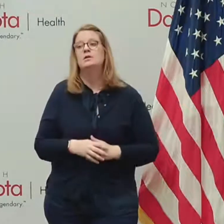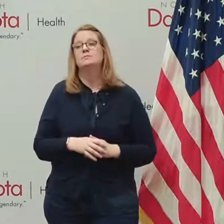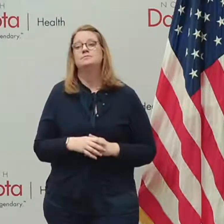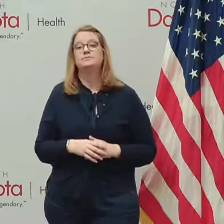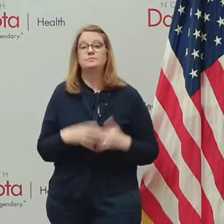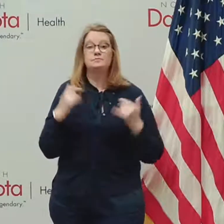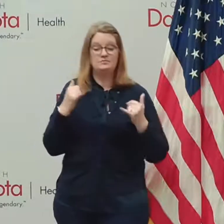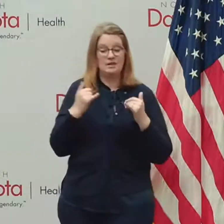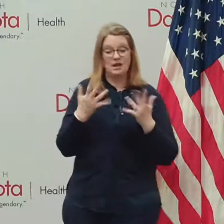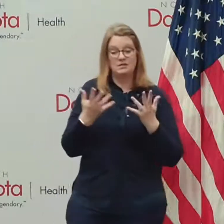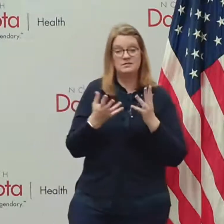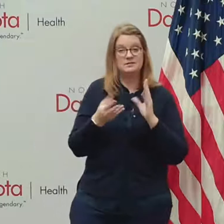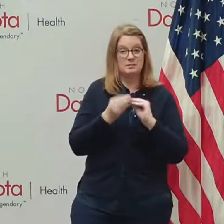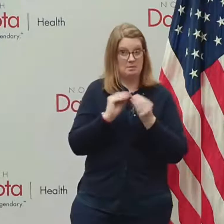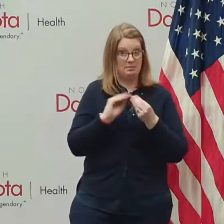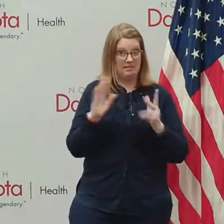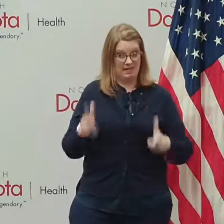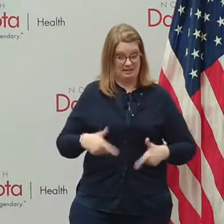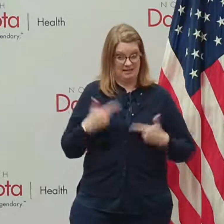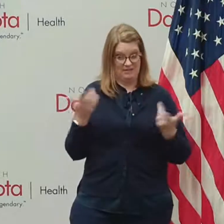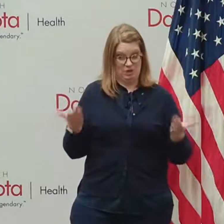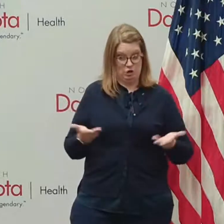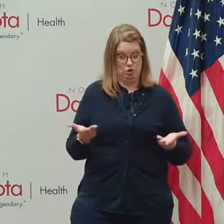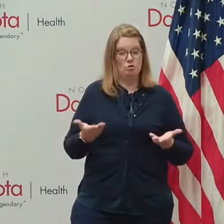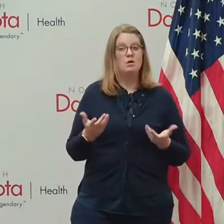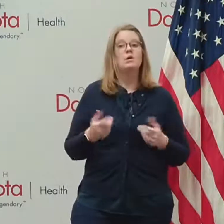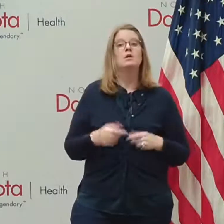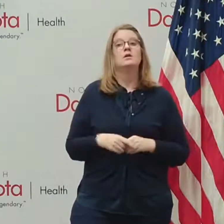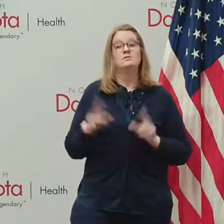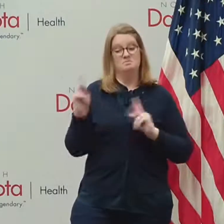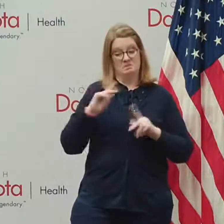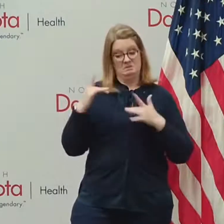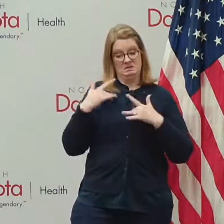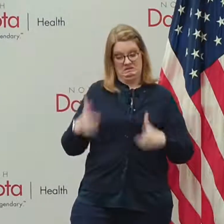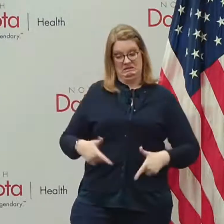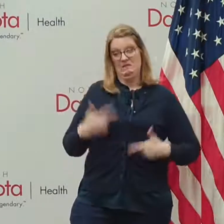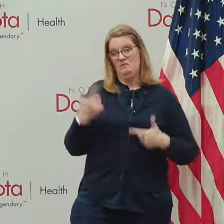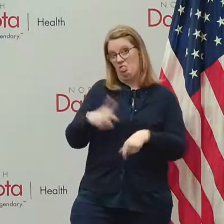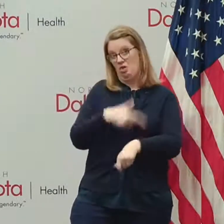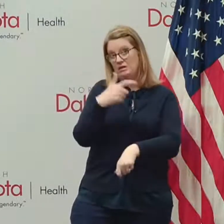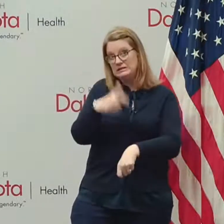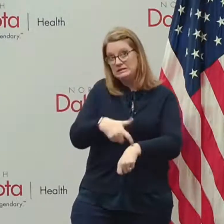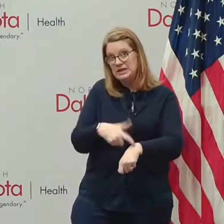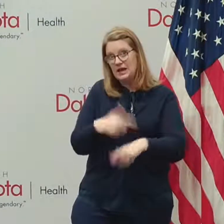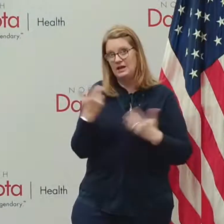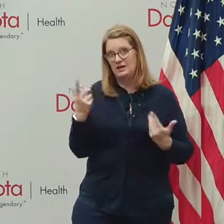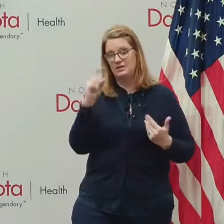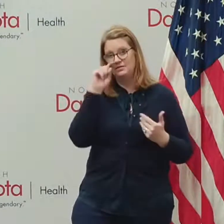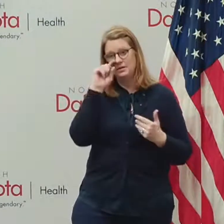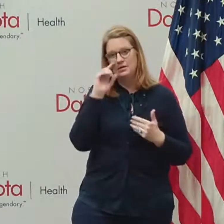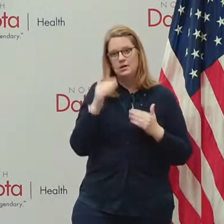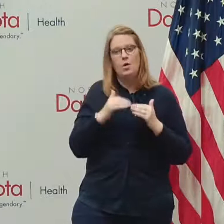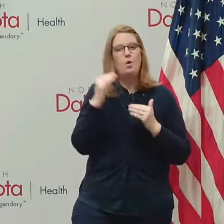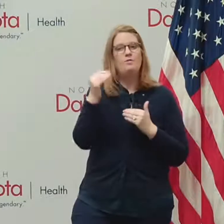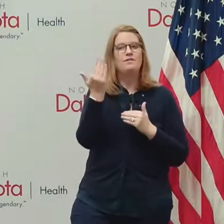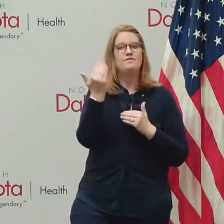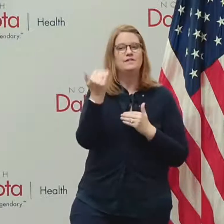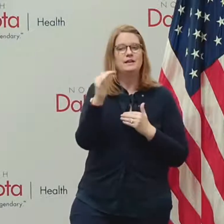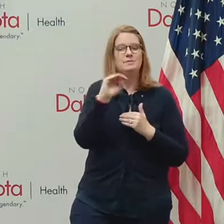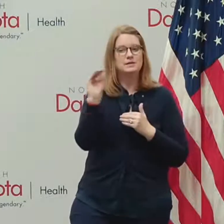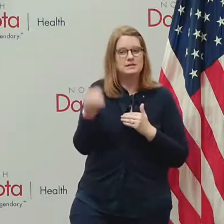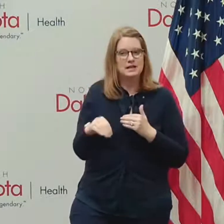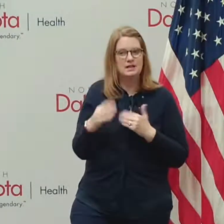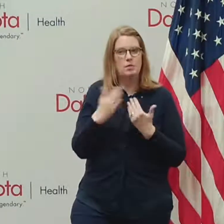at populations, one of the good things about North Dakota is people live long lives here. We have over 15% of the state population, or